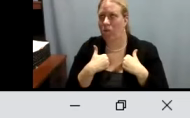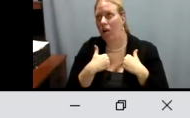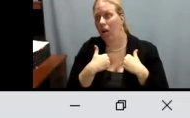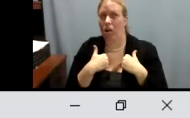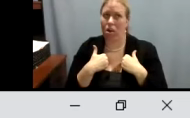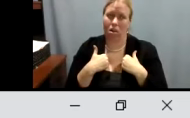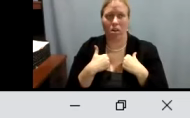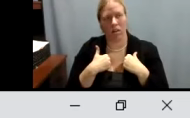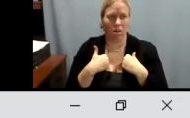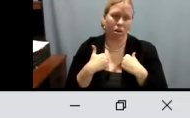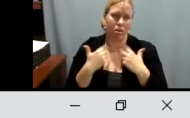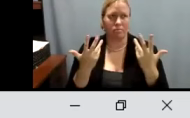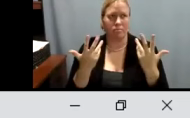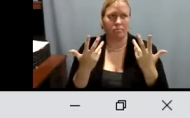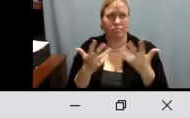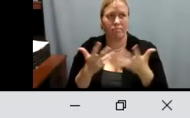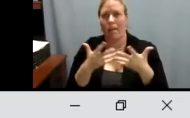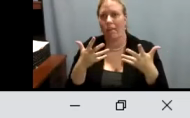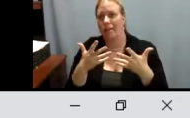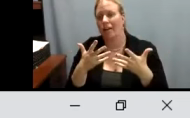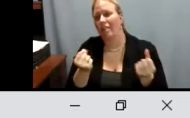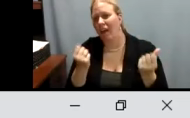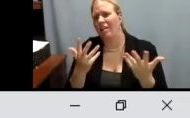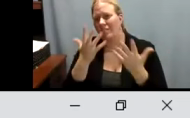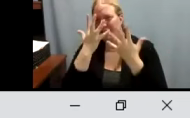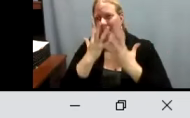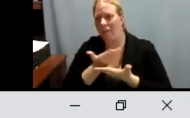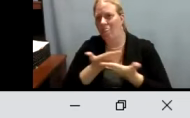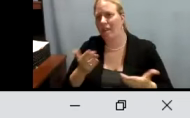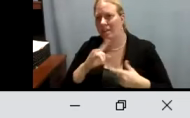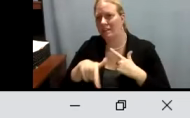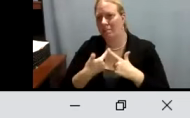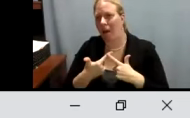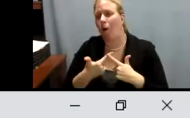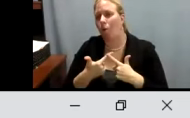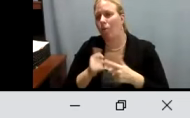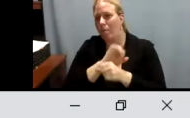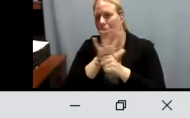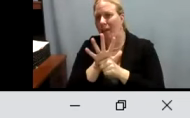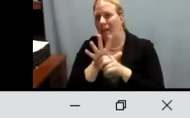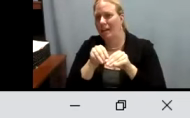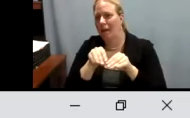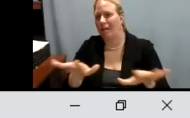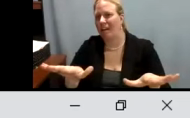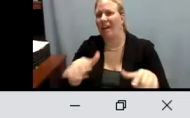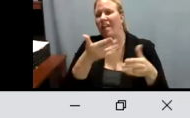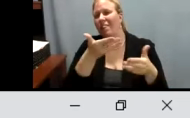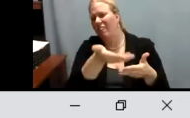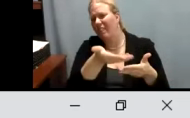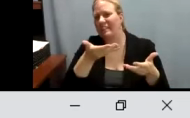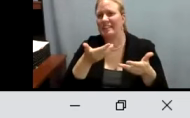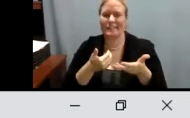you know, very sad things about the pandemic. And this is an attribute of